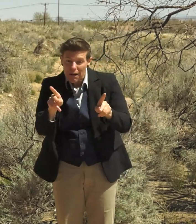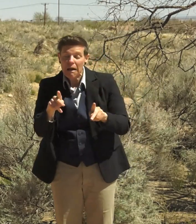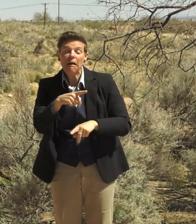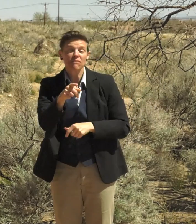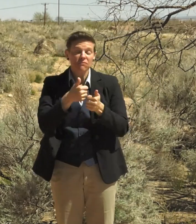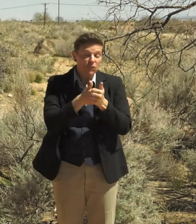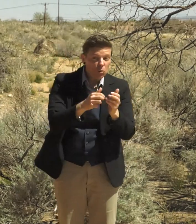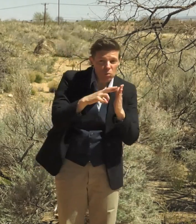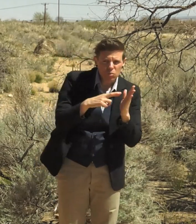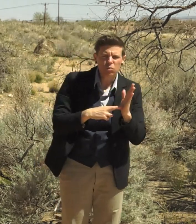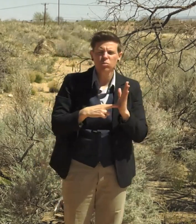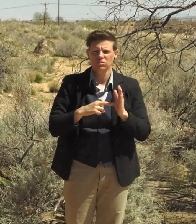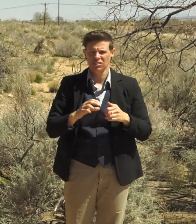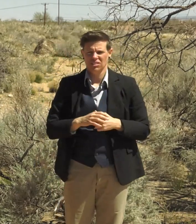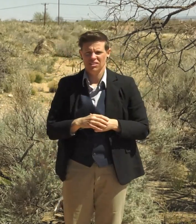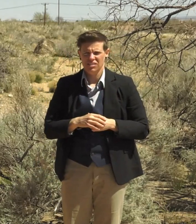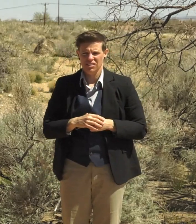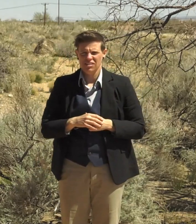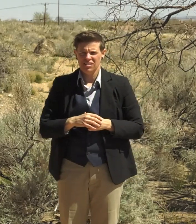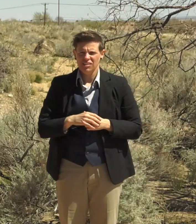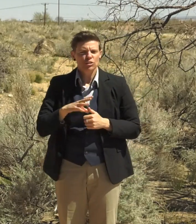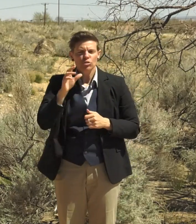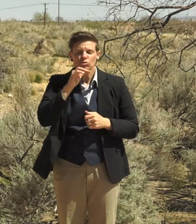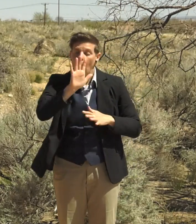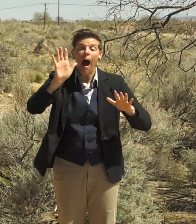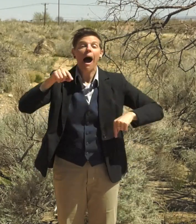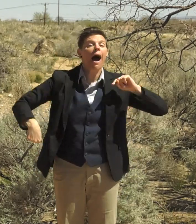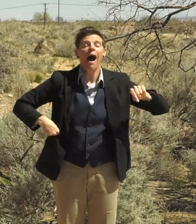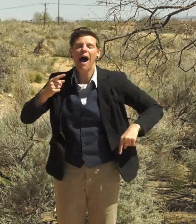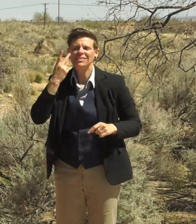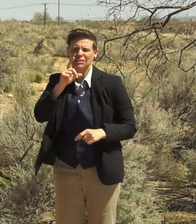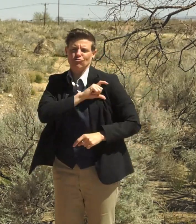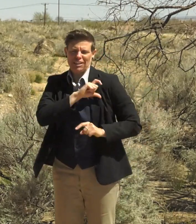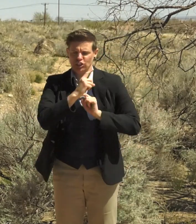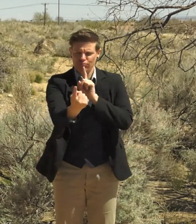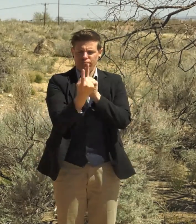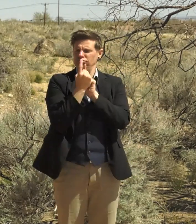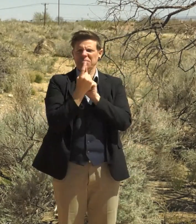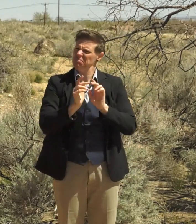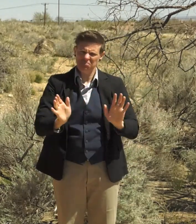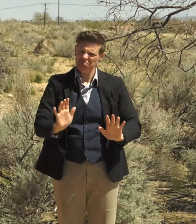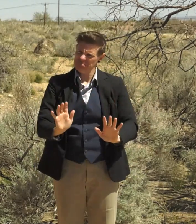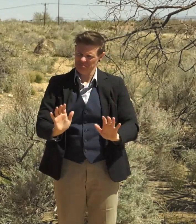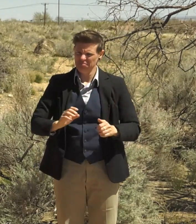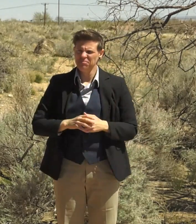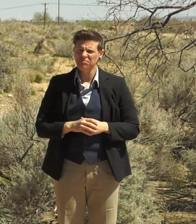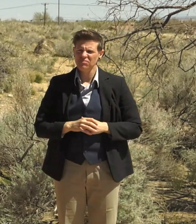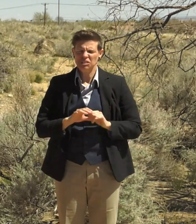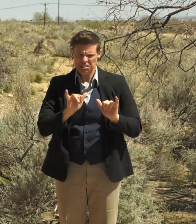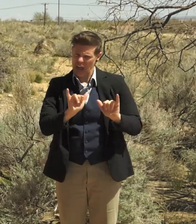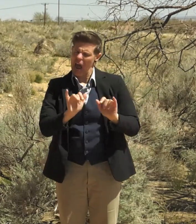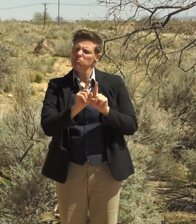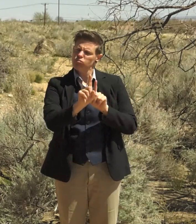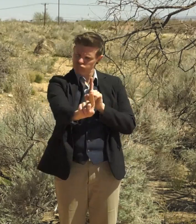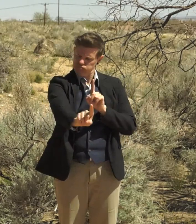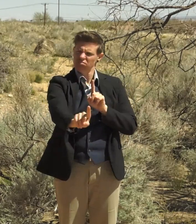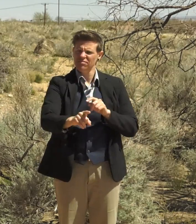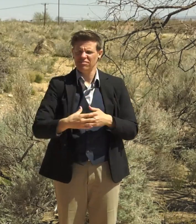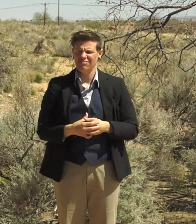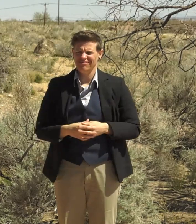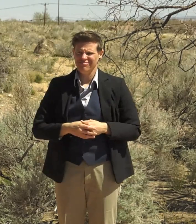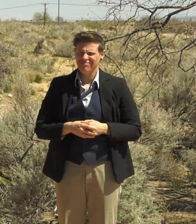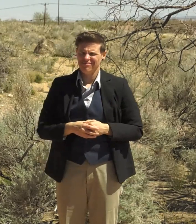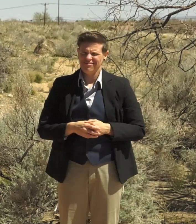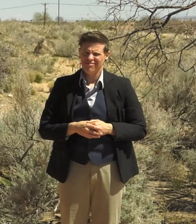rangers within 6 feet too. I really ask that you keep our staff as safe as possible. I also want to remind you, you don't